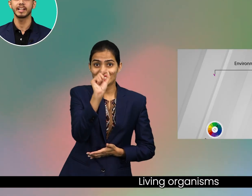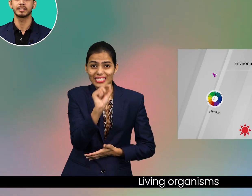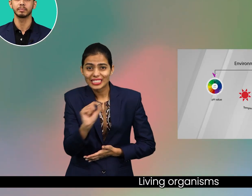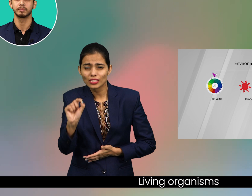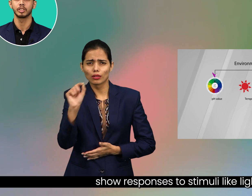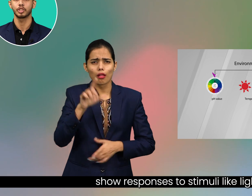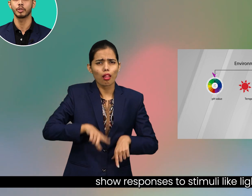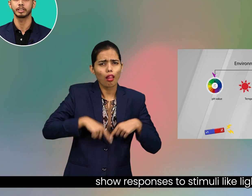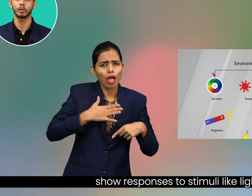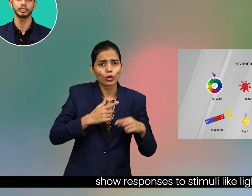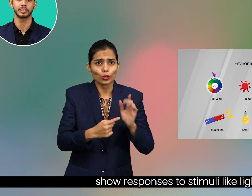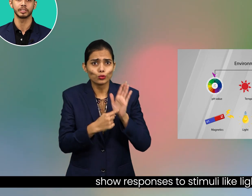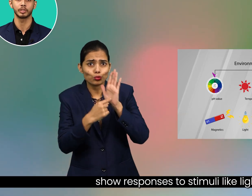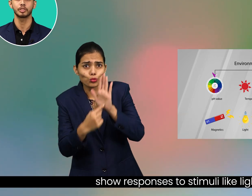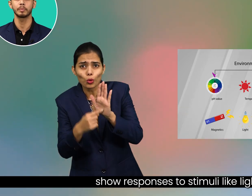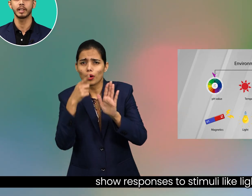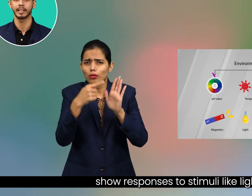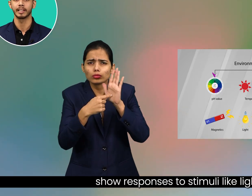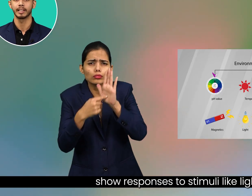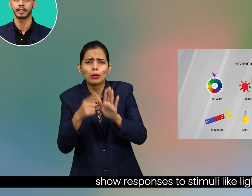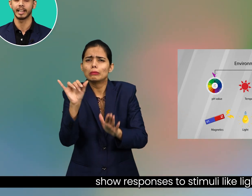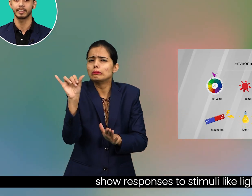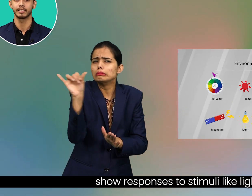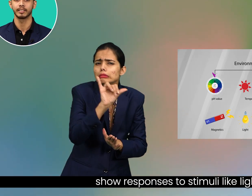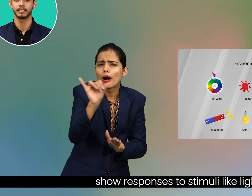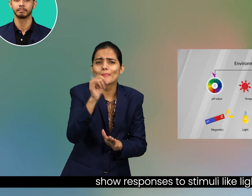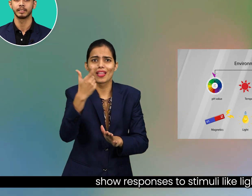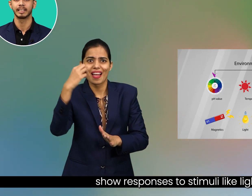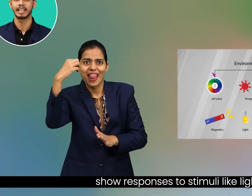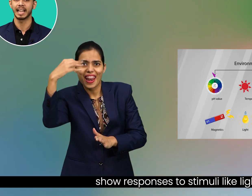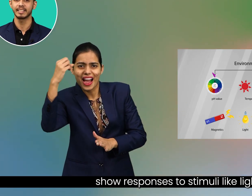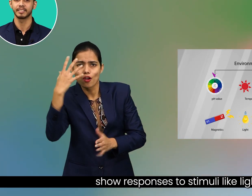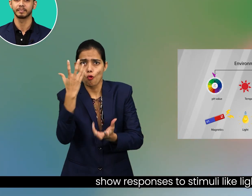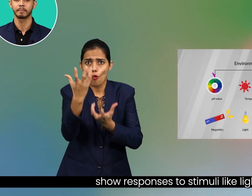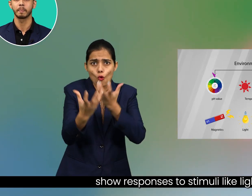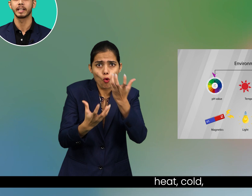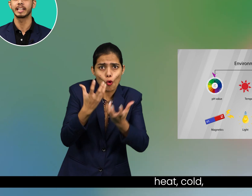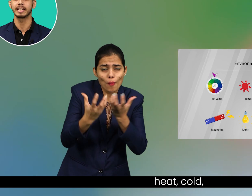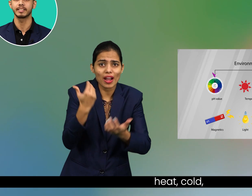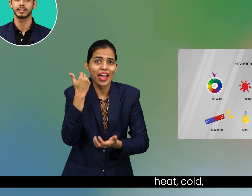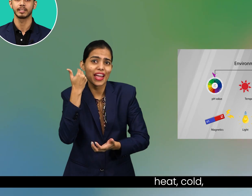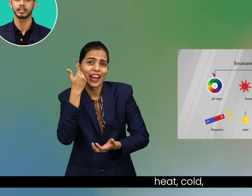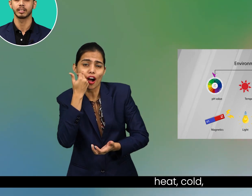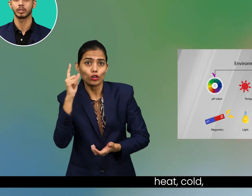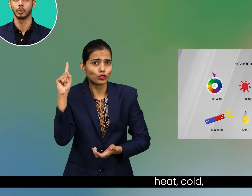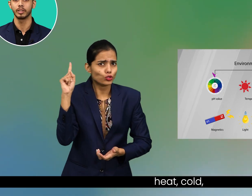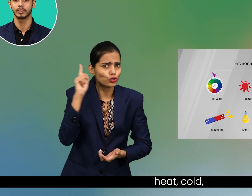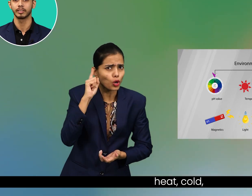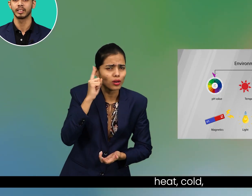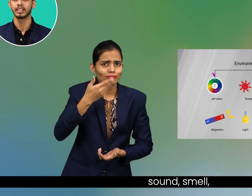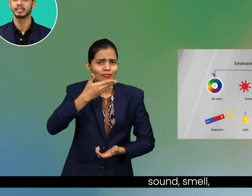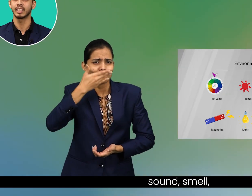Living organisms show responses to stimuli like light, heat,